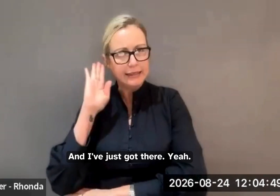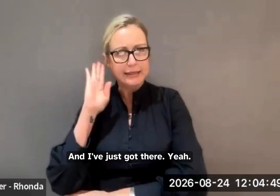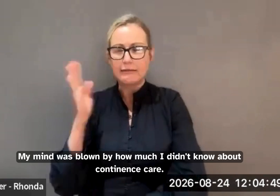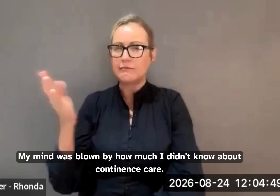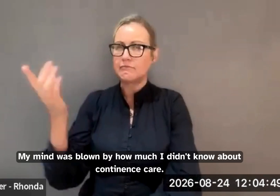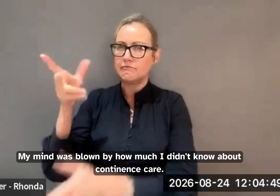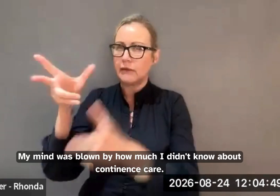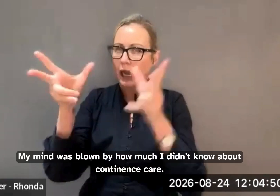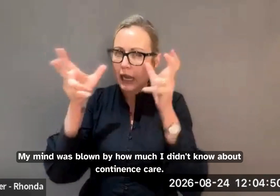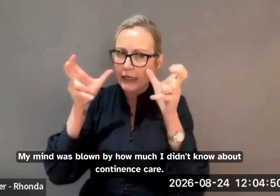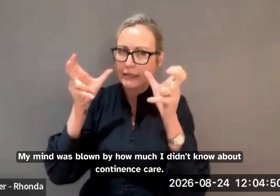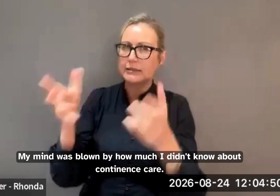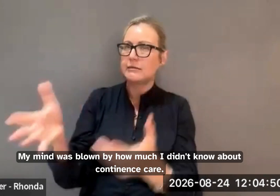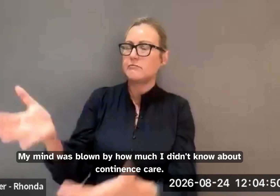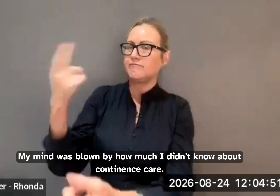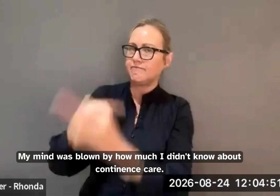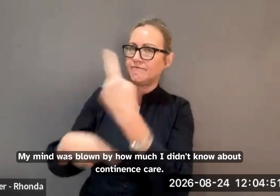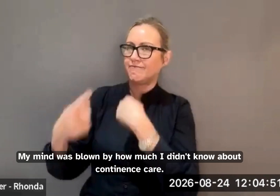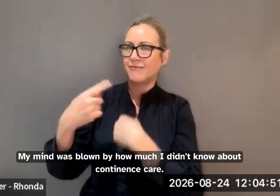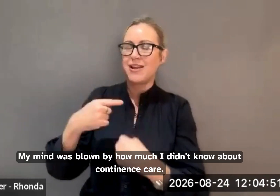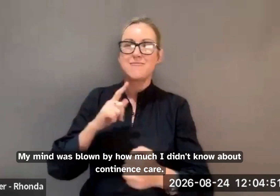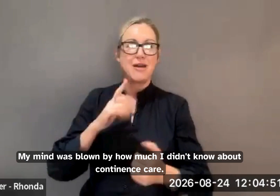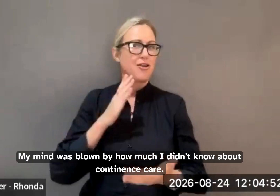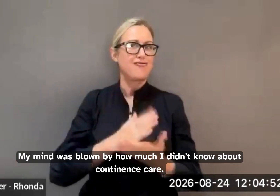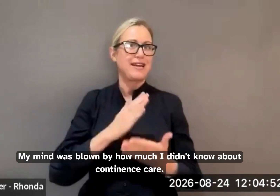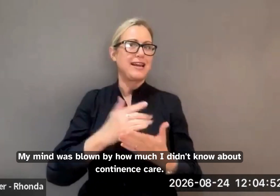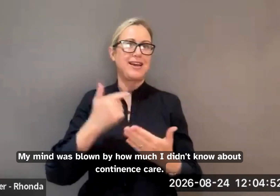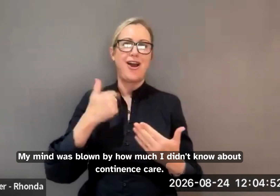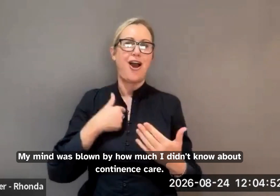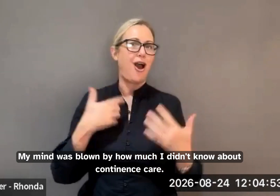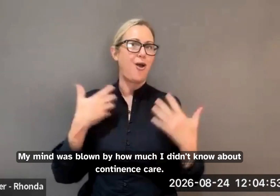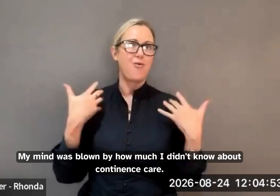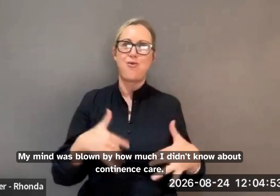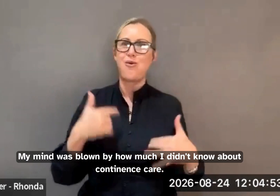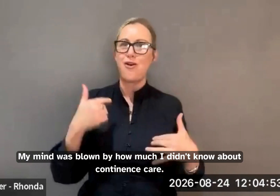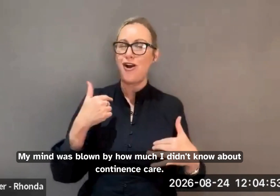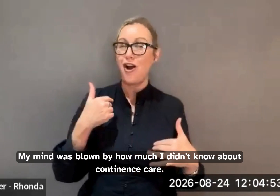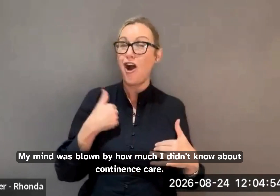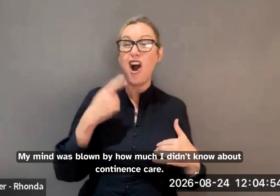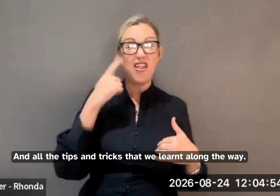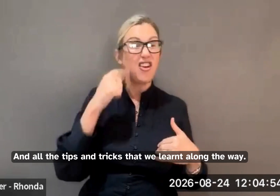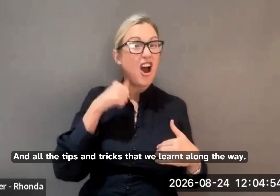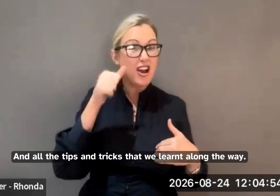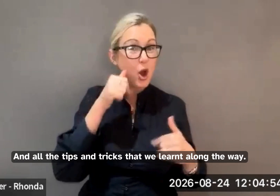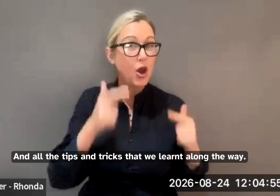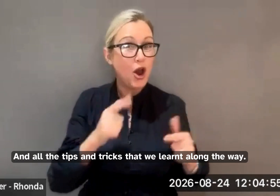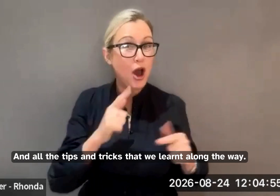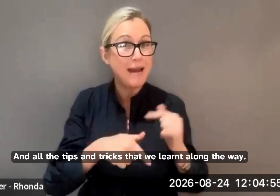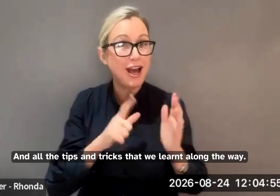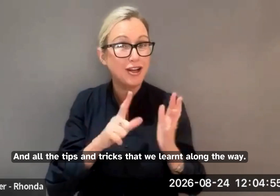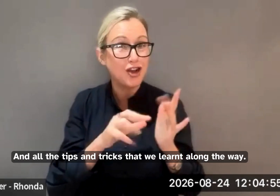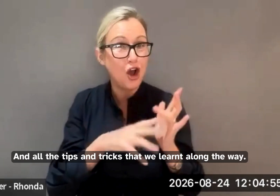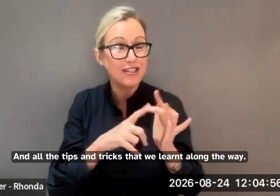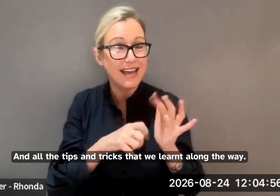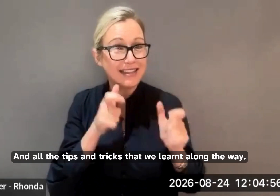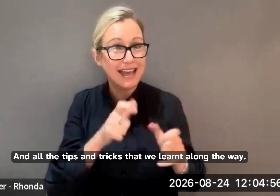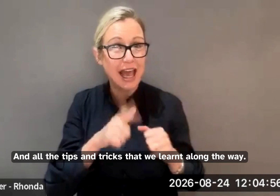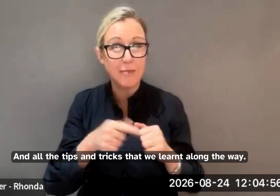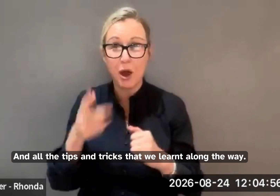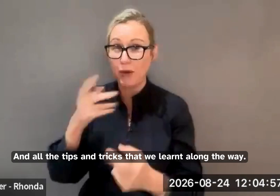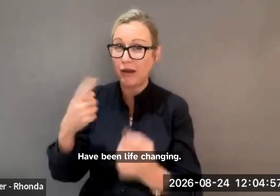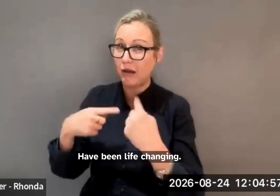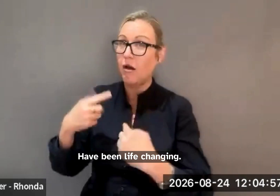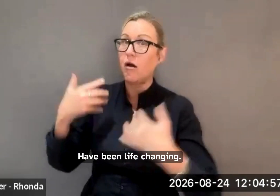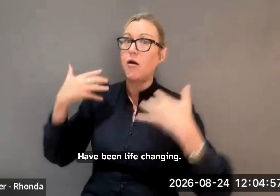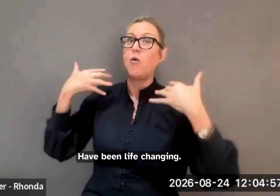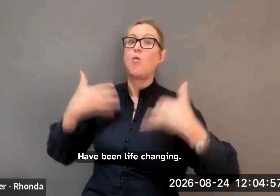there, yeah, my mind was blown by how much I didn't know about continence care, and all the tips and tricks that we learnt along